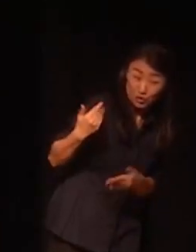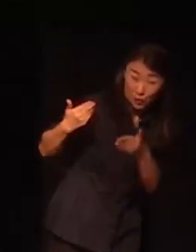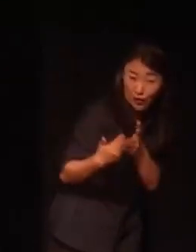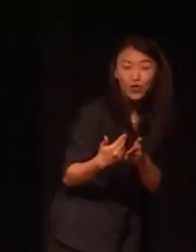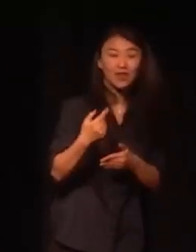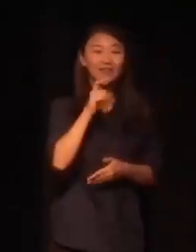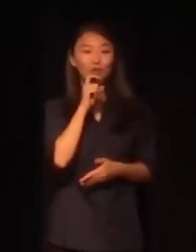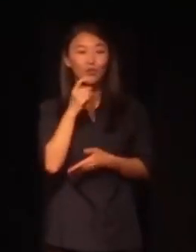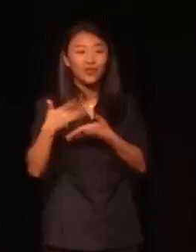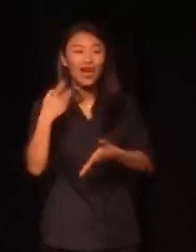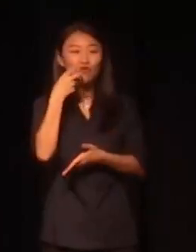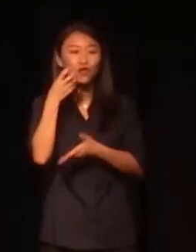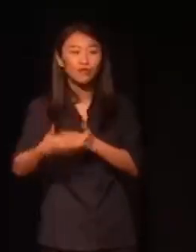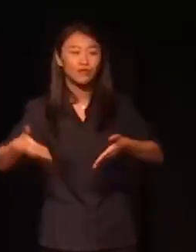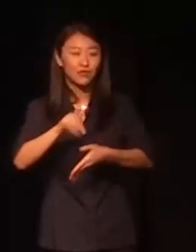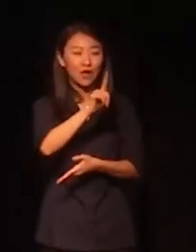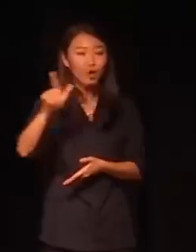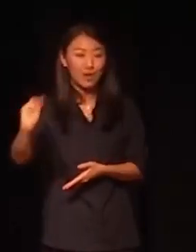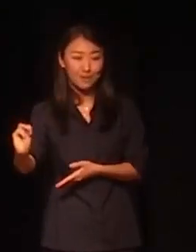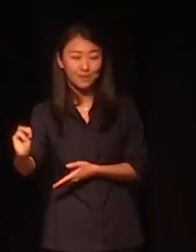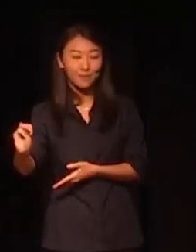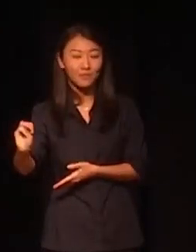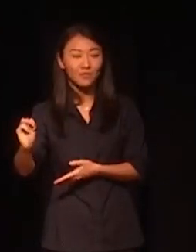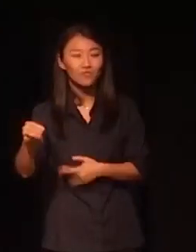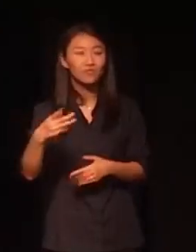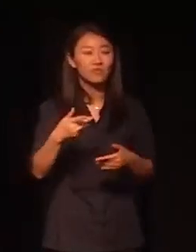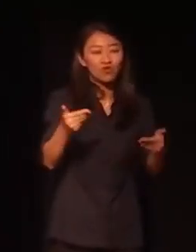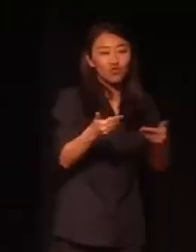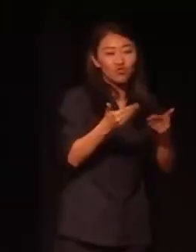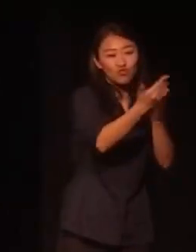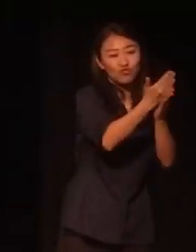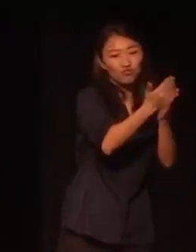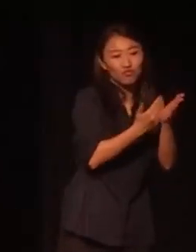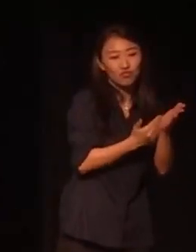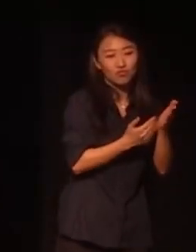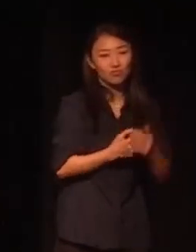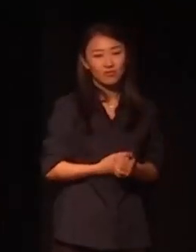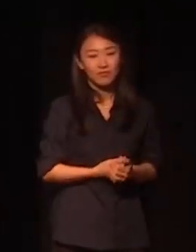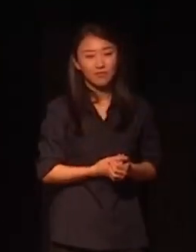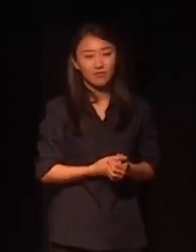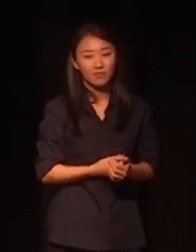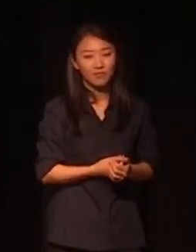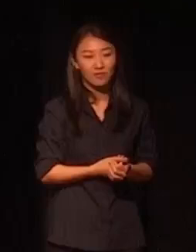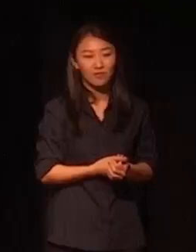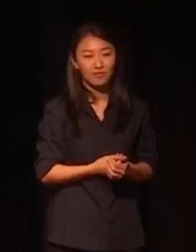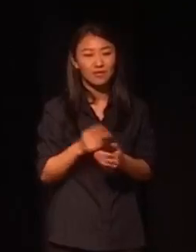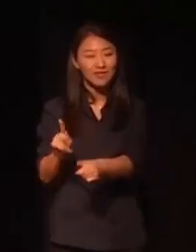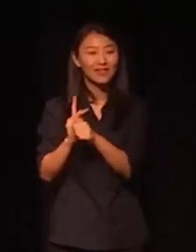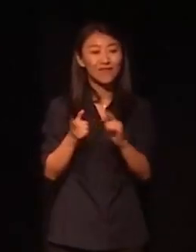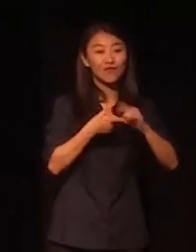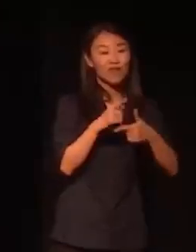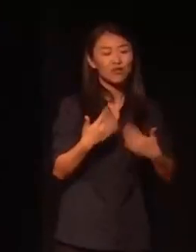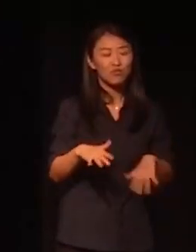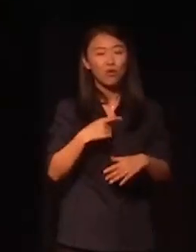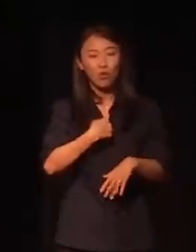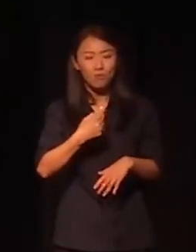language models, LLMs, in recipe generation. Actually, I did another project